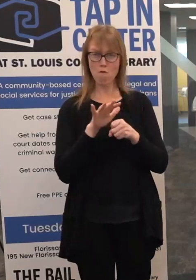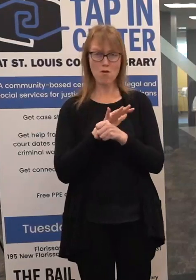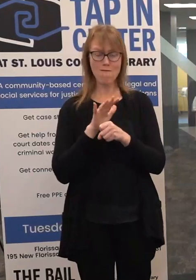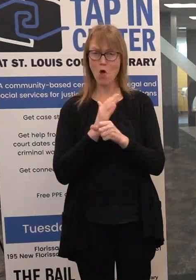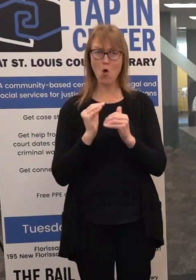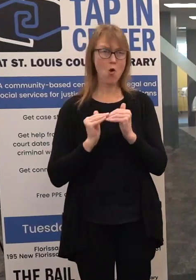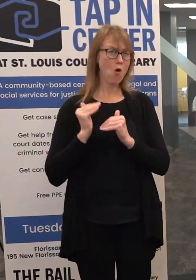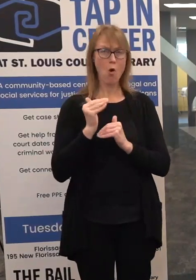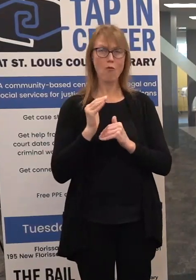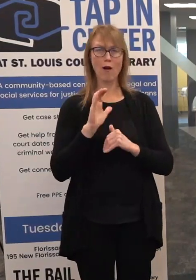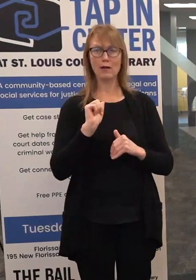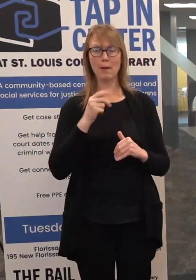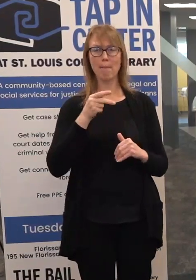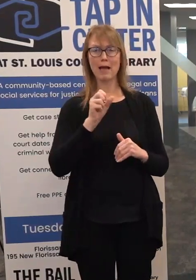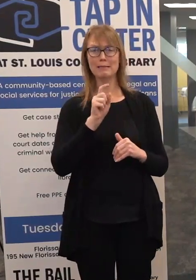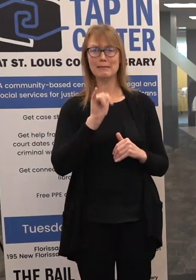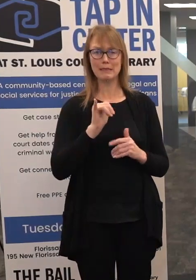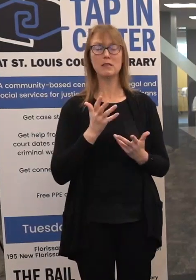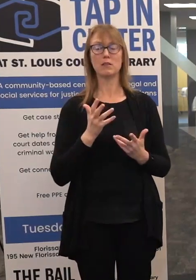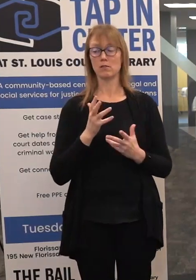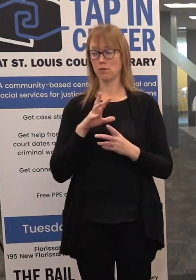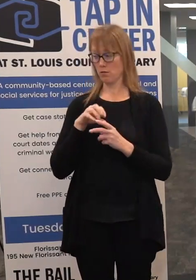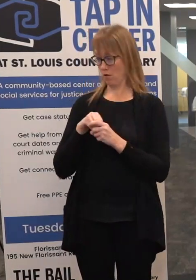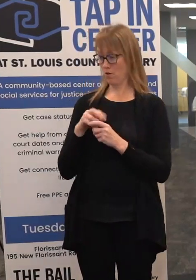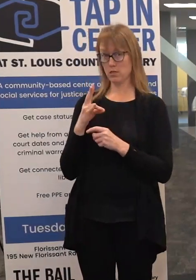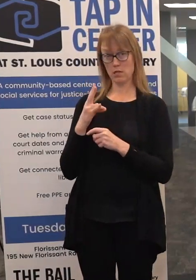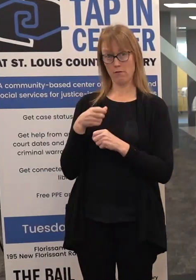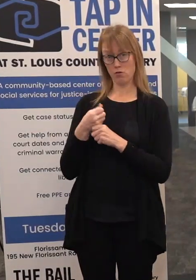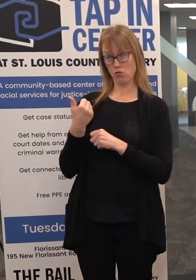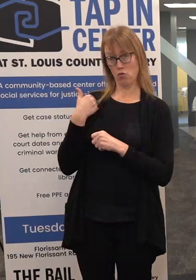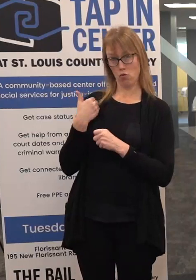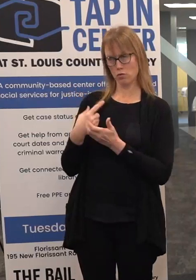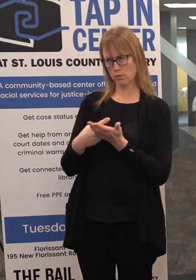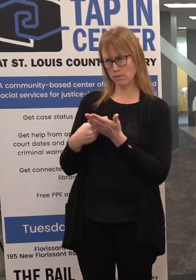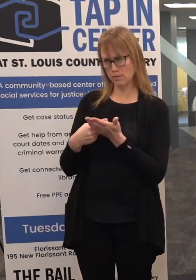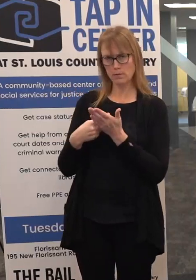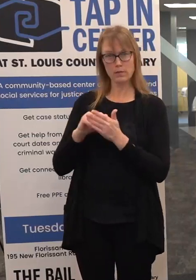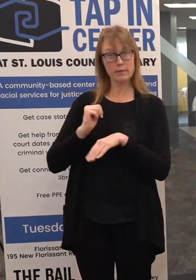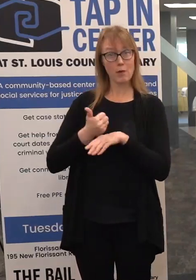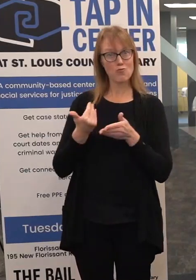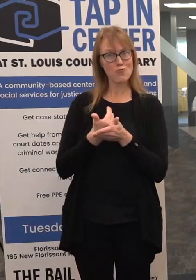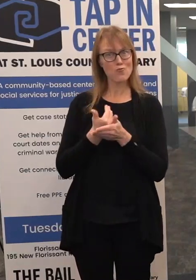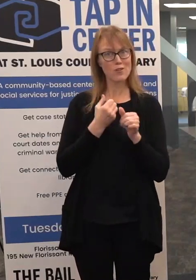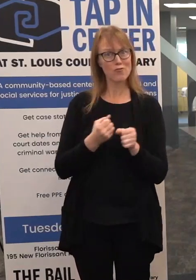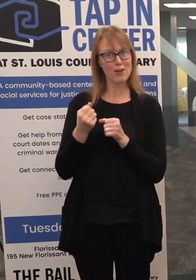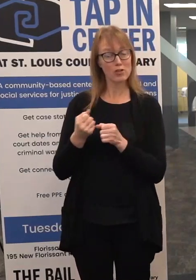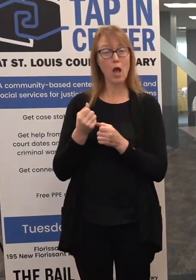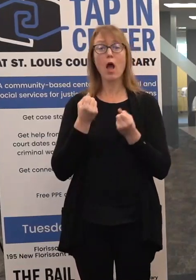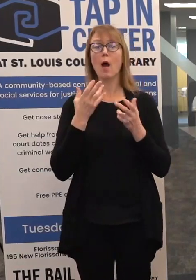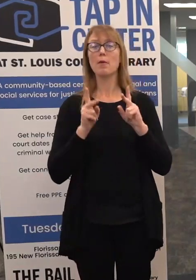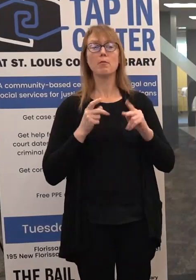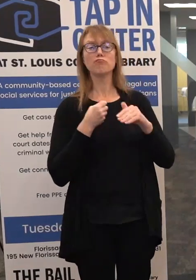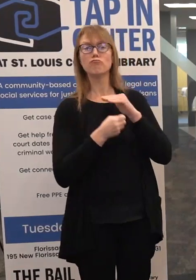becoming a member of the challenge 7 years ago and instituting some of these strategies, our jail population has decreased